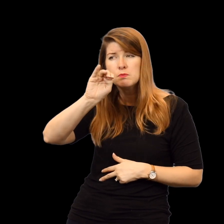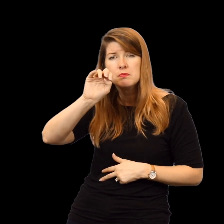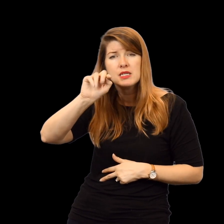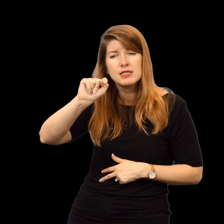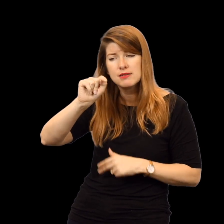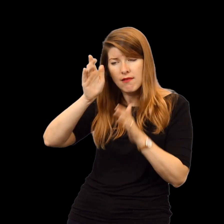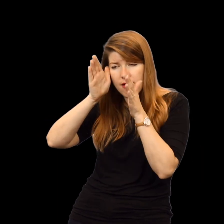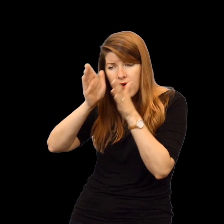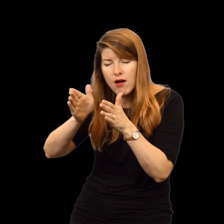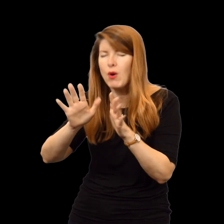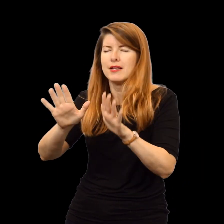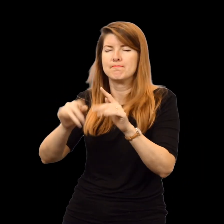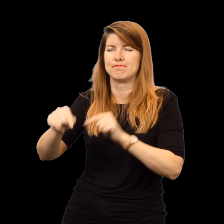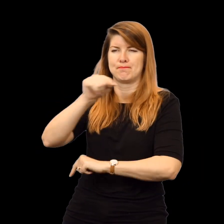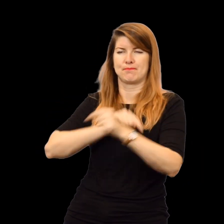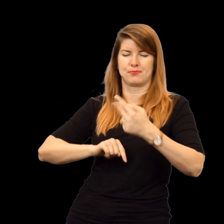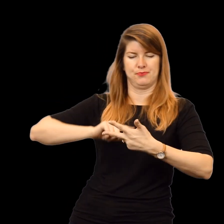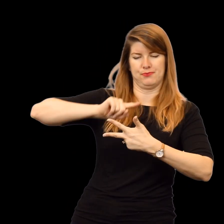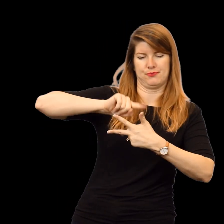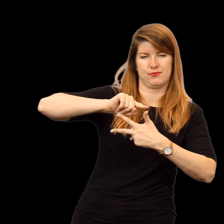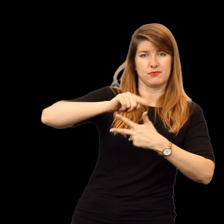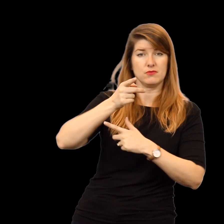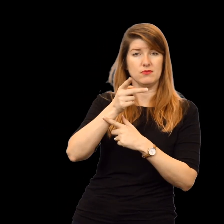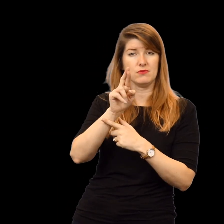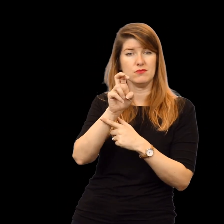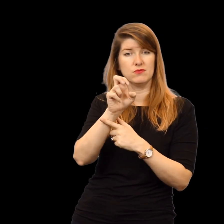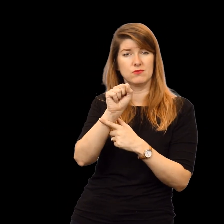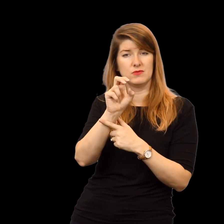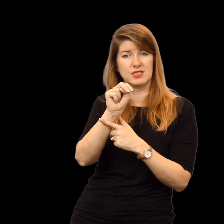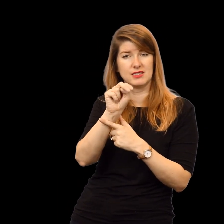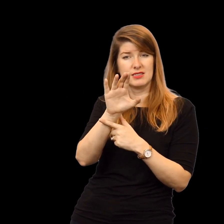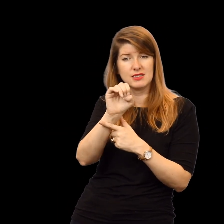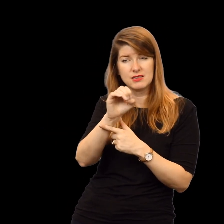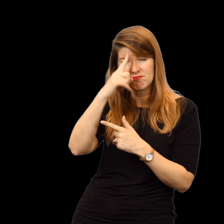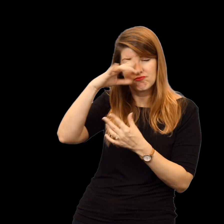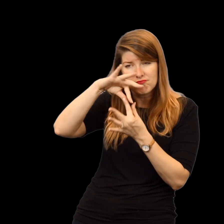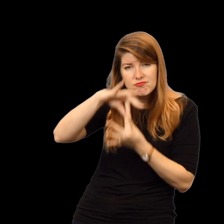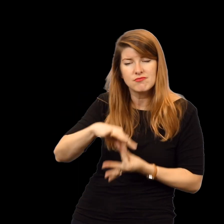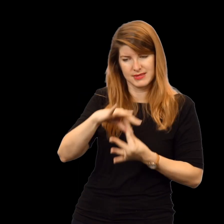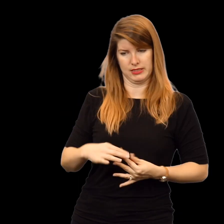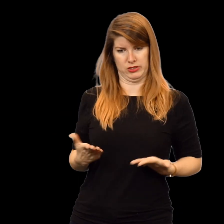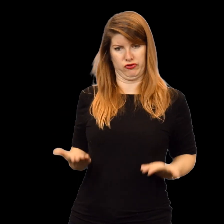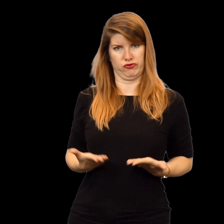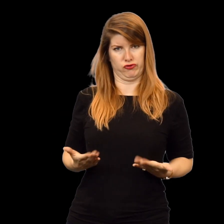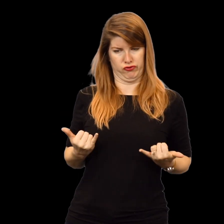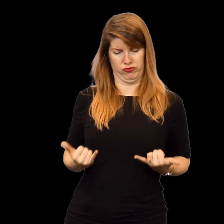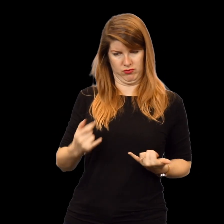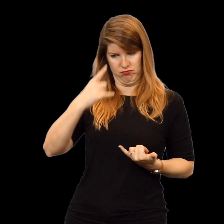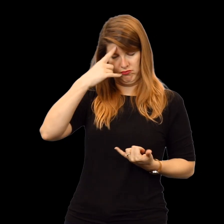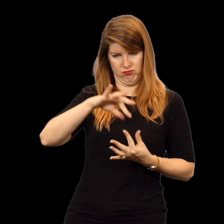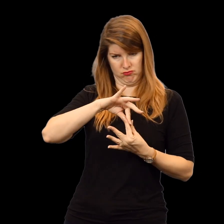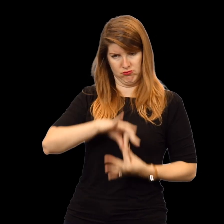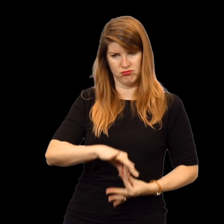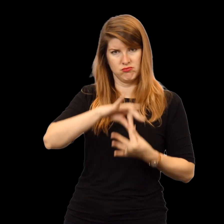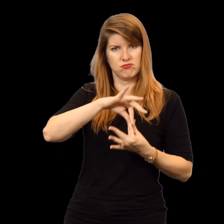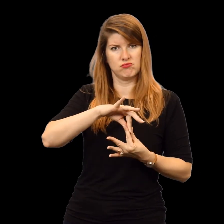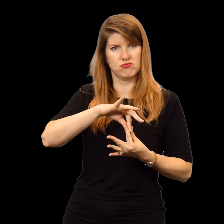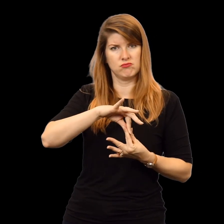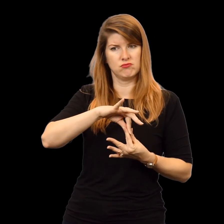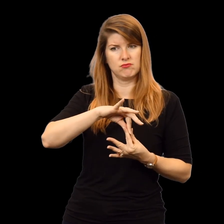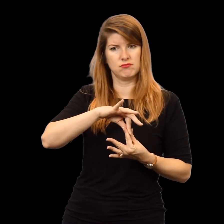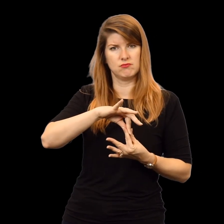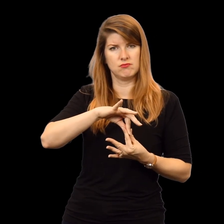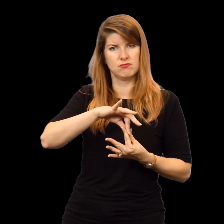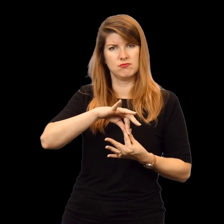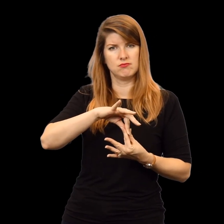Attunement is the ability, so presence, first and foremost, is the ability to be here, to